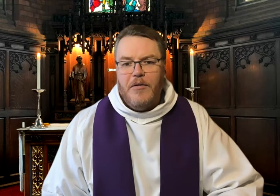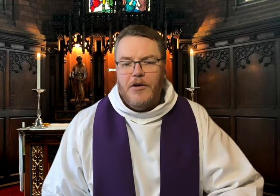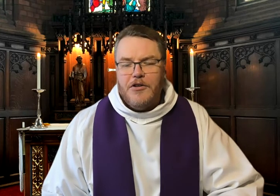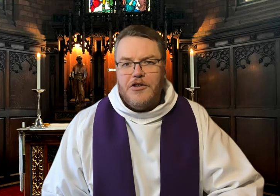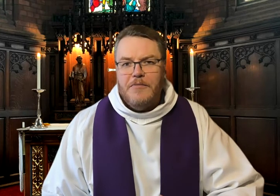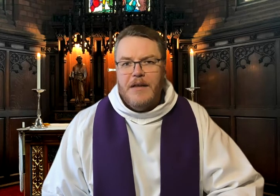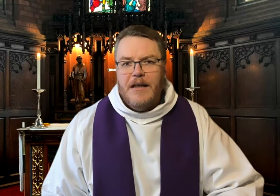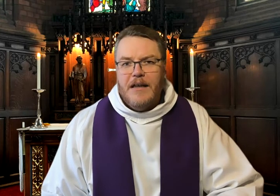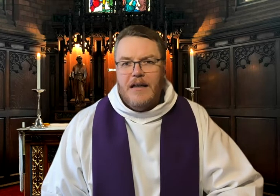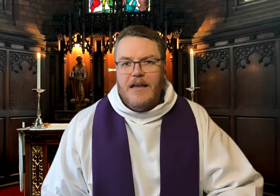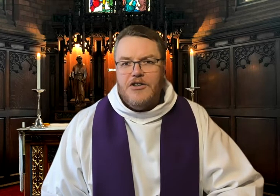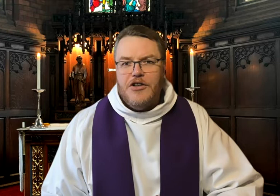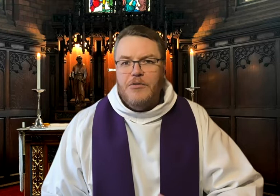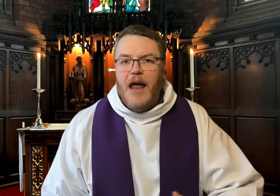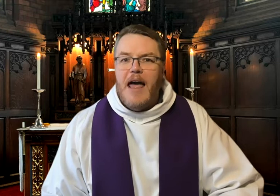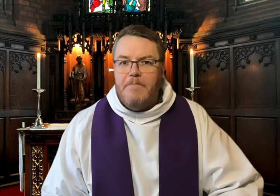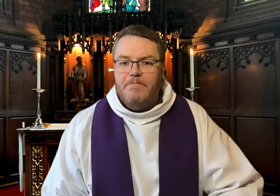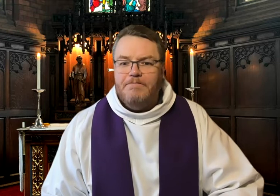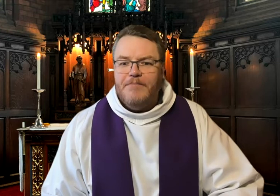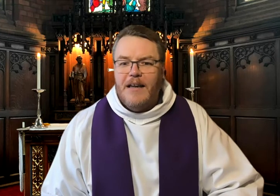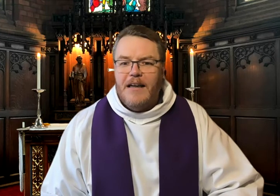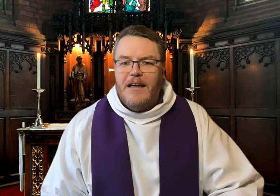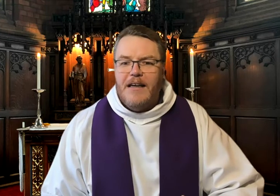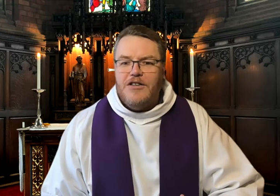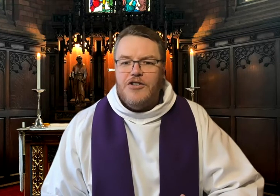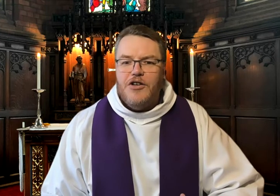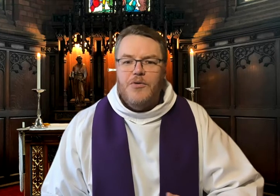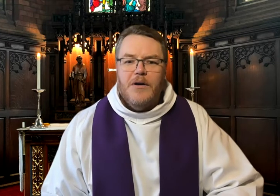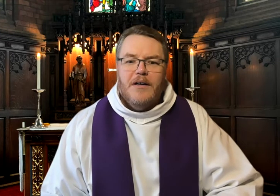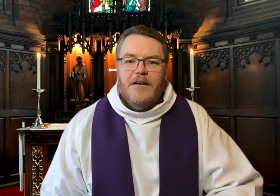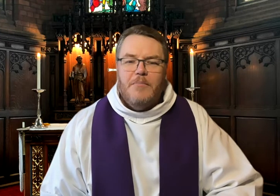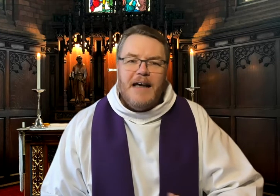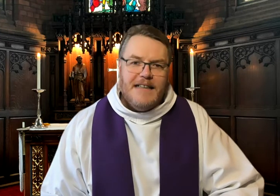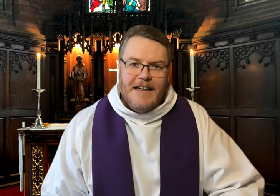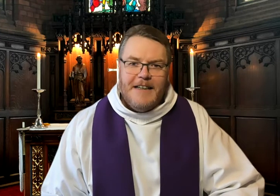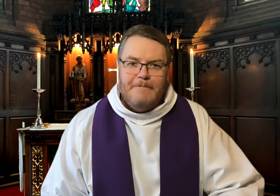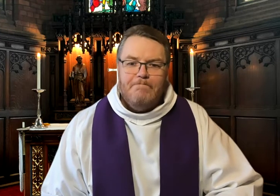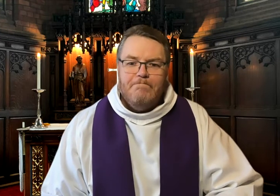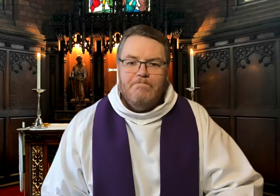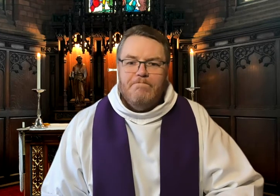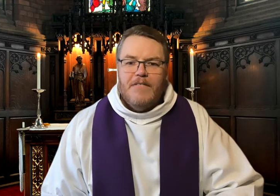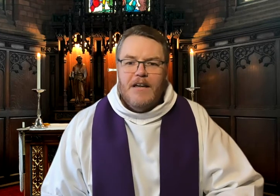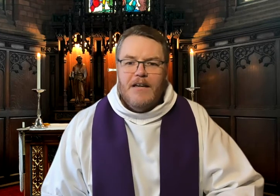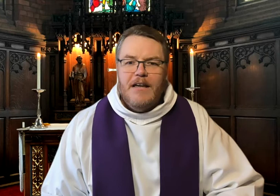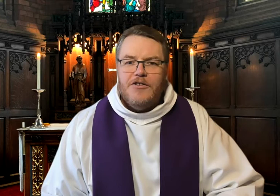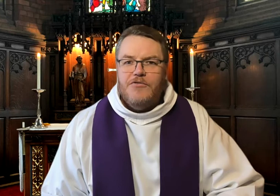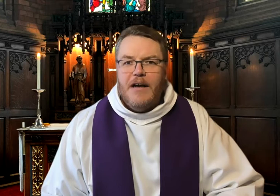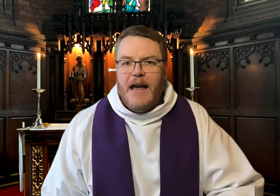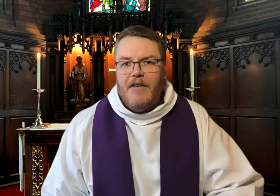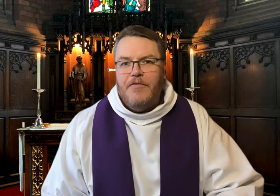much. He's too lame. He's too past it. He doesn't really have very